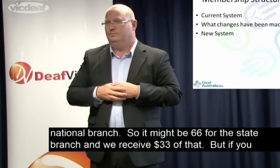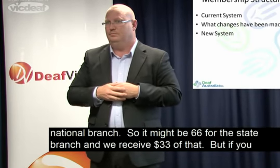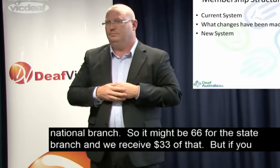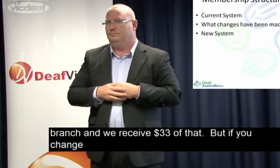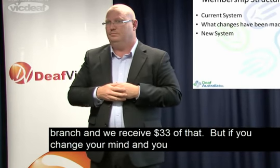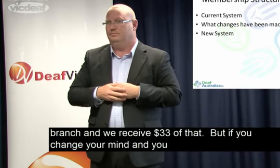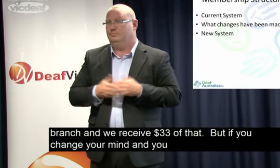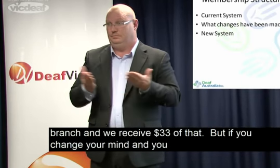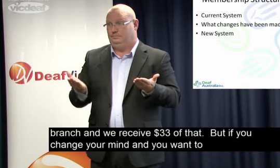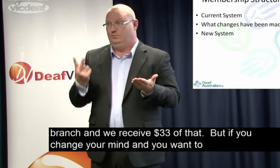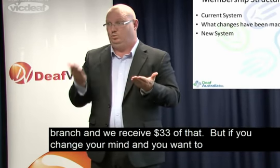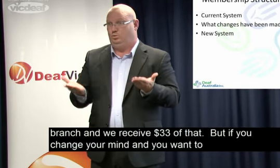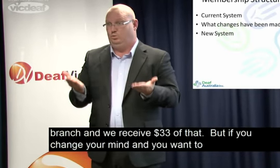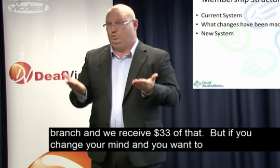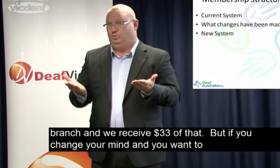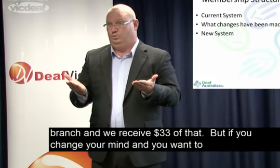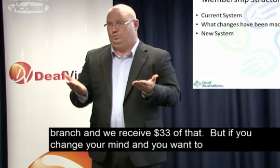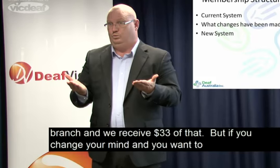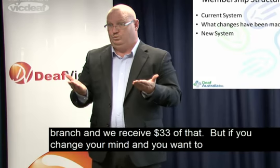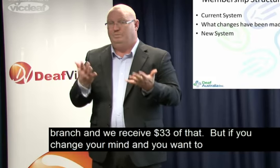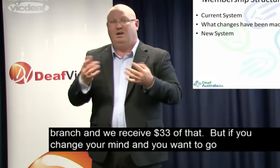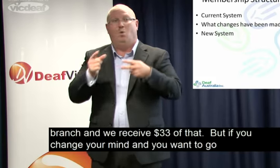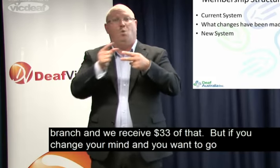the new system, we just need to pay for the assessment arrangement.